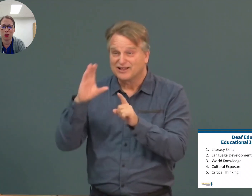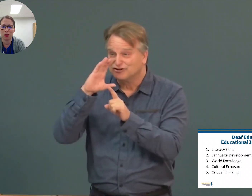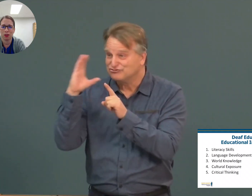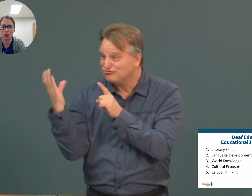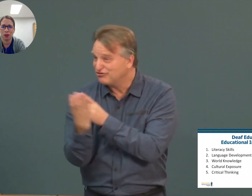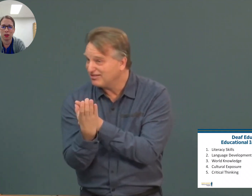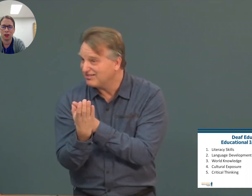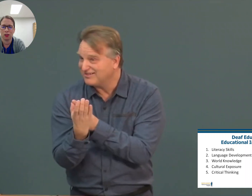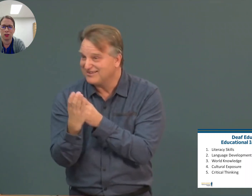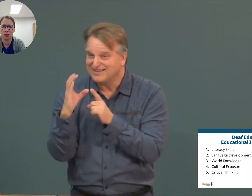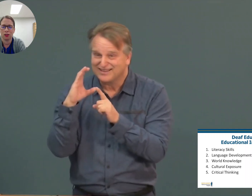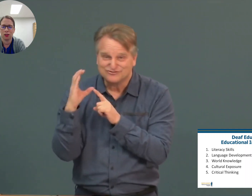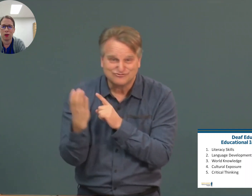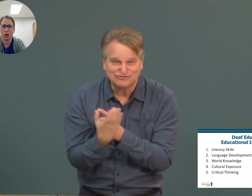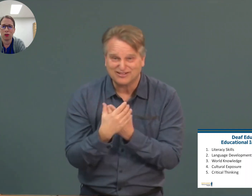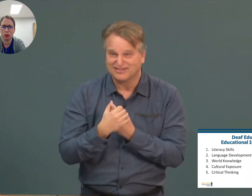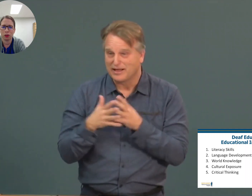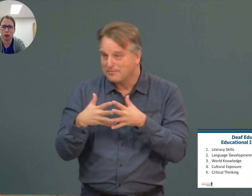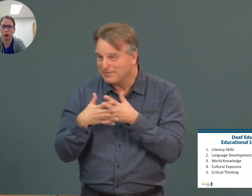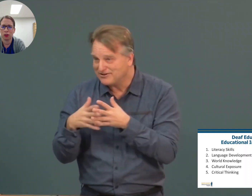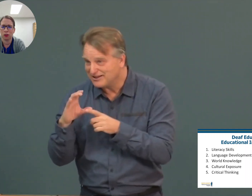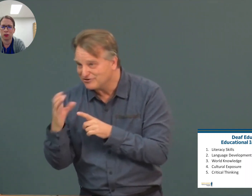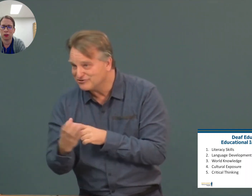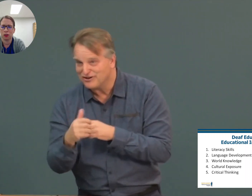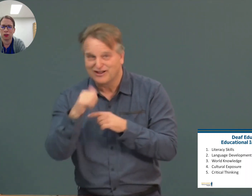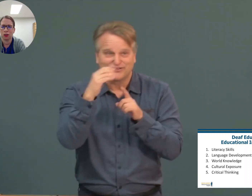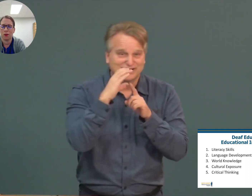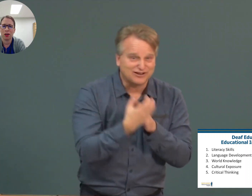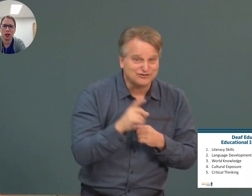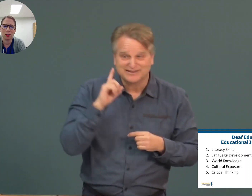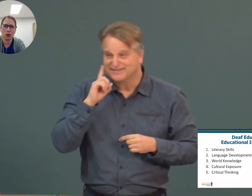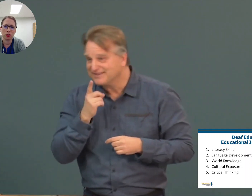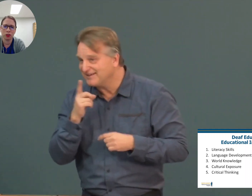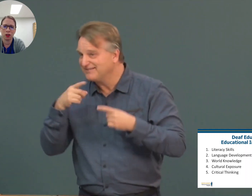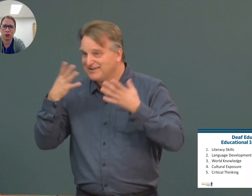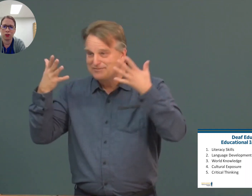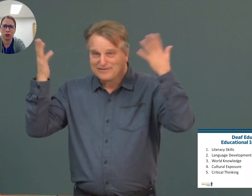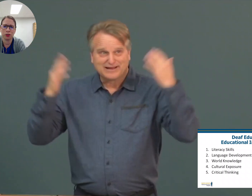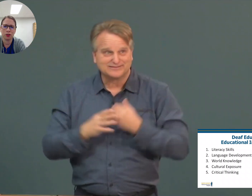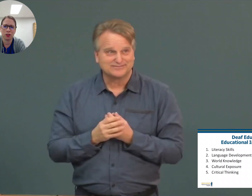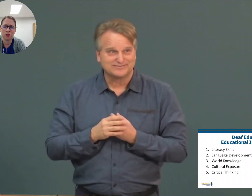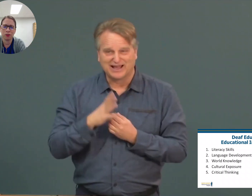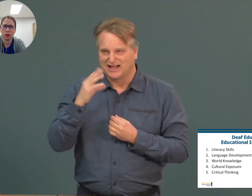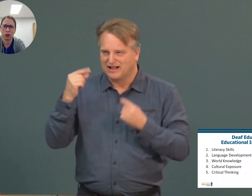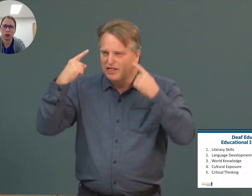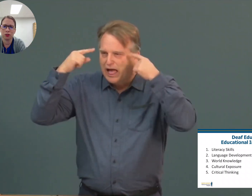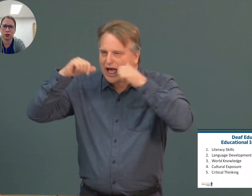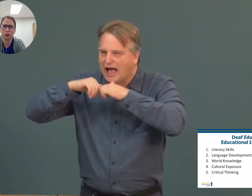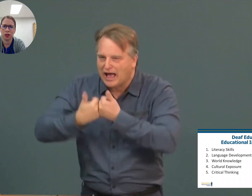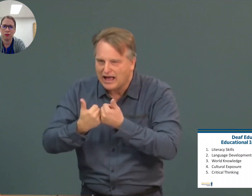works, about culture, American culture, other cultures, deaf culture, what have